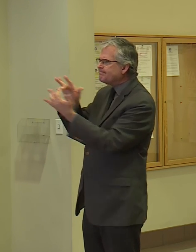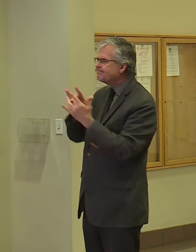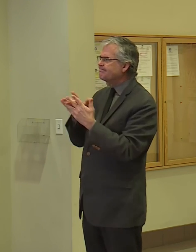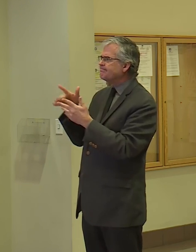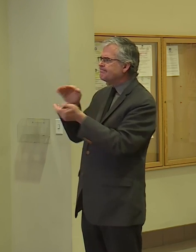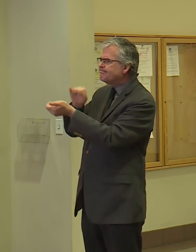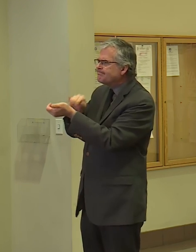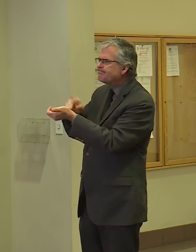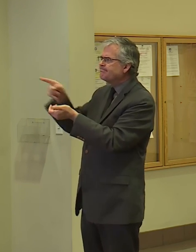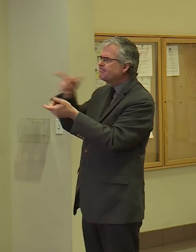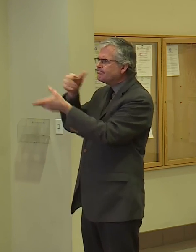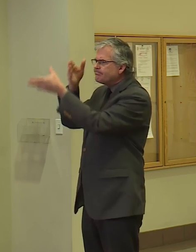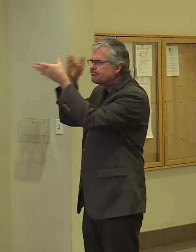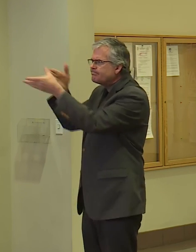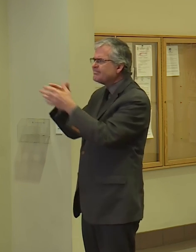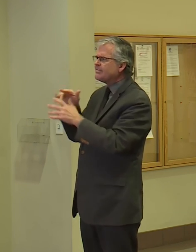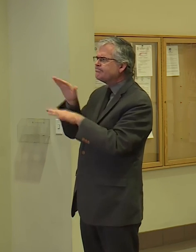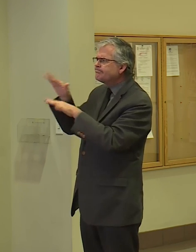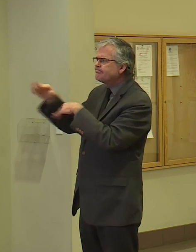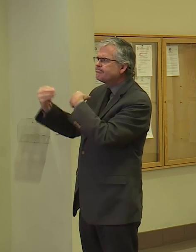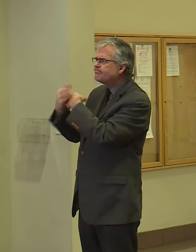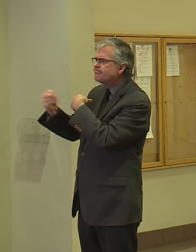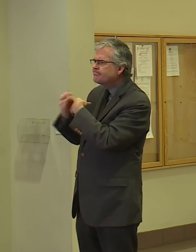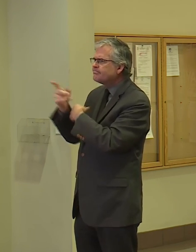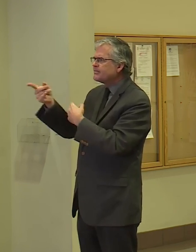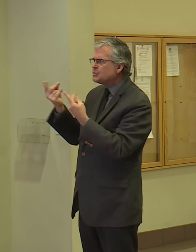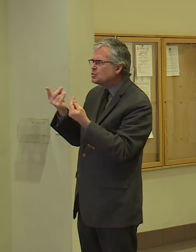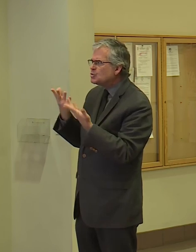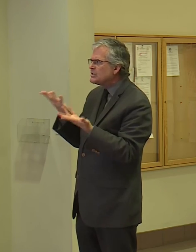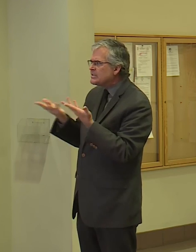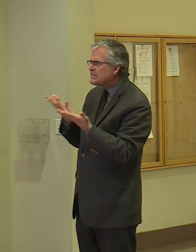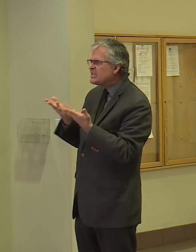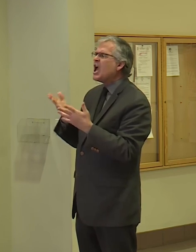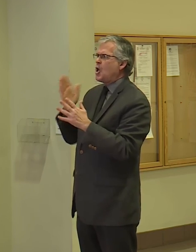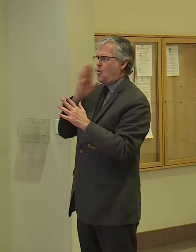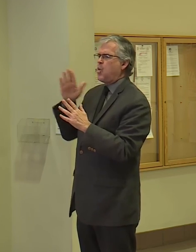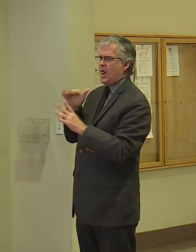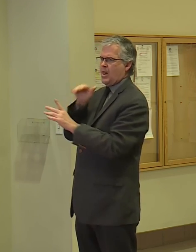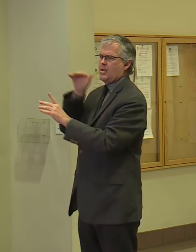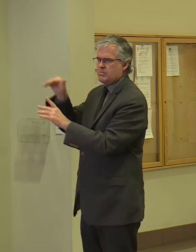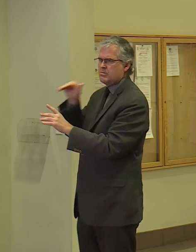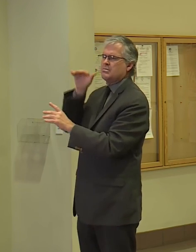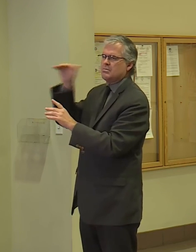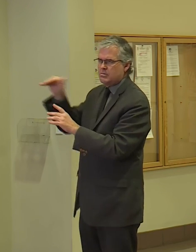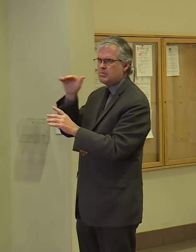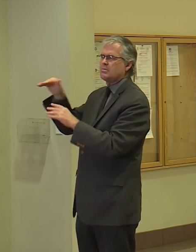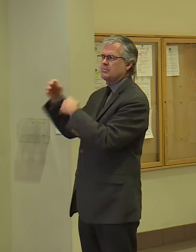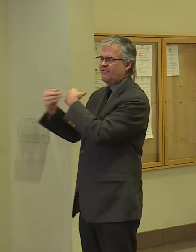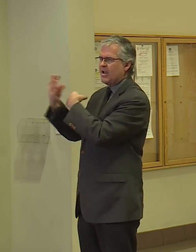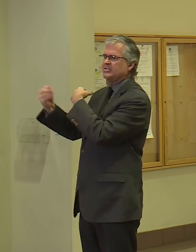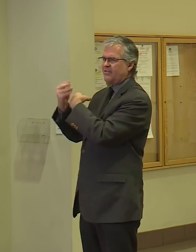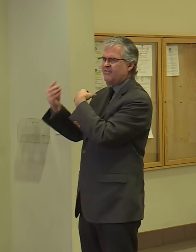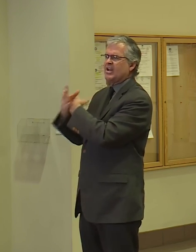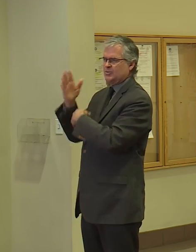this epidemic with these this pandemic with these actions and we'll be evaluating this on a continuous basis listen